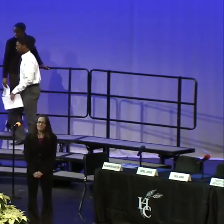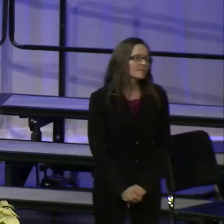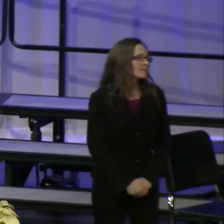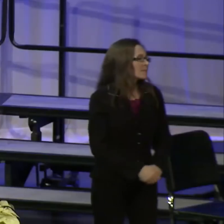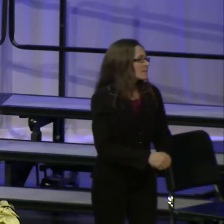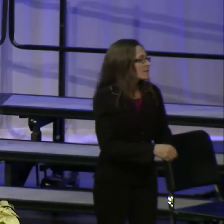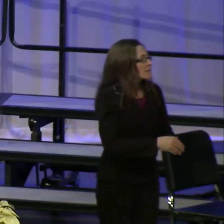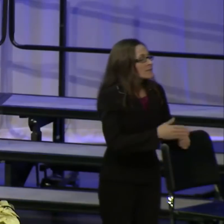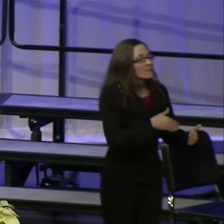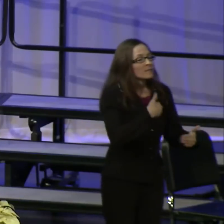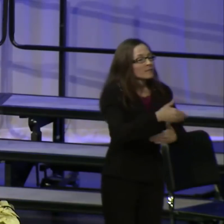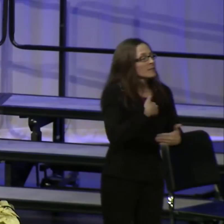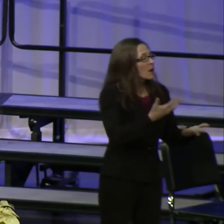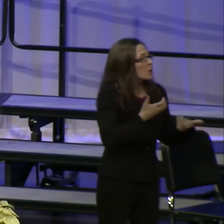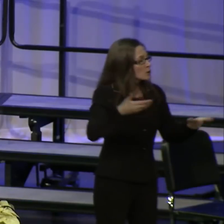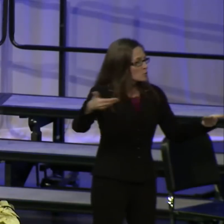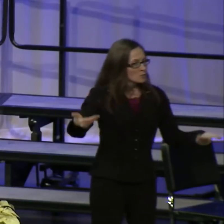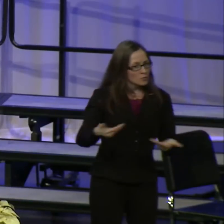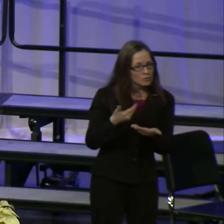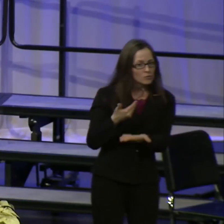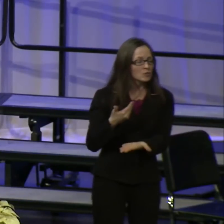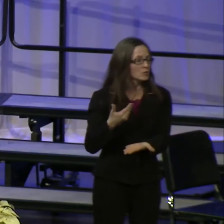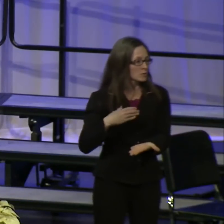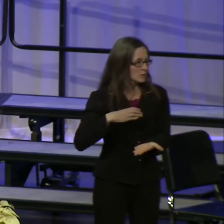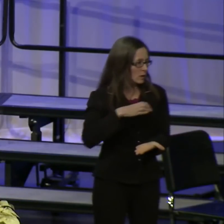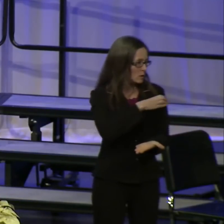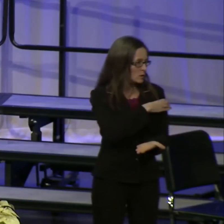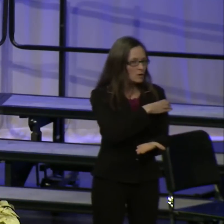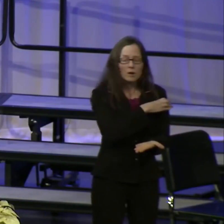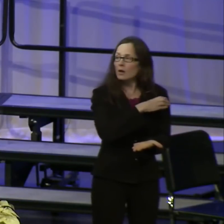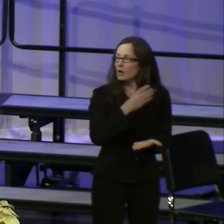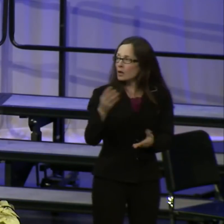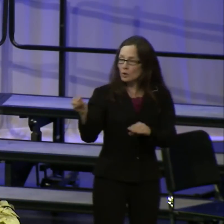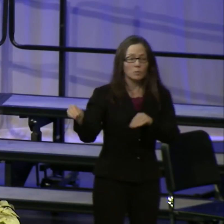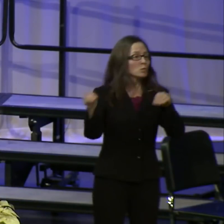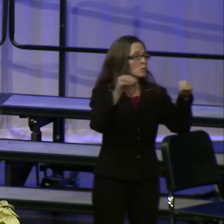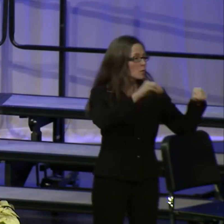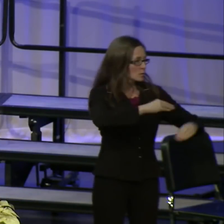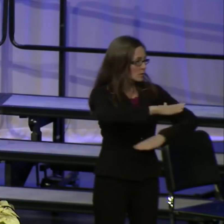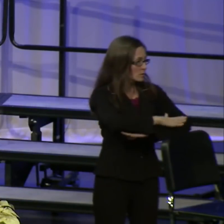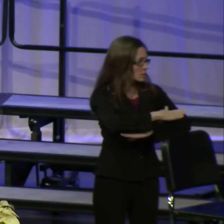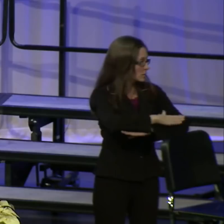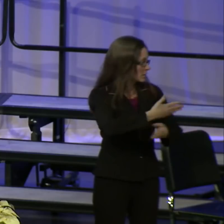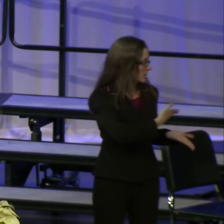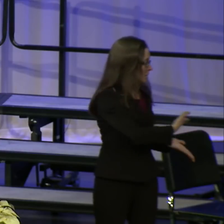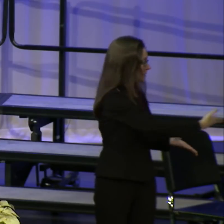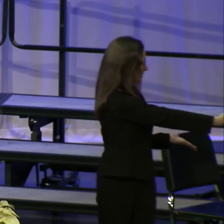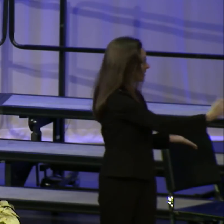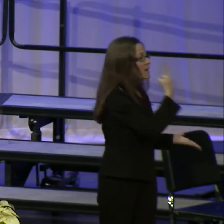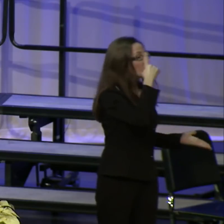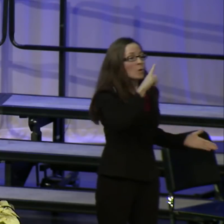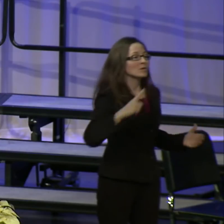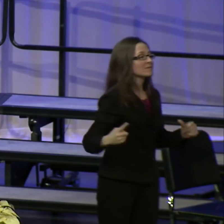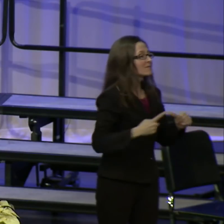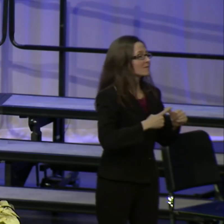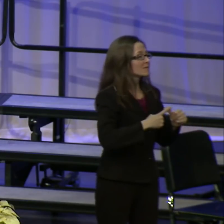Next, I'd like to invite the County Council to move to the tables to my left for their first